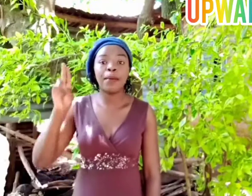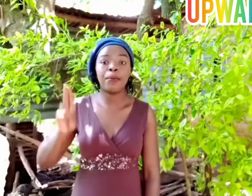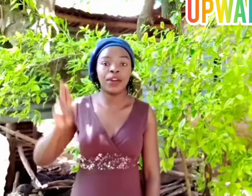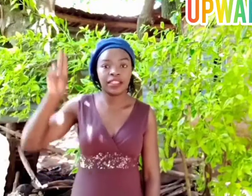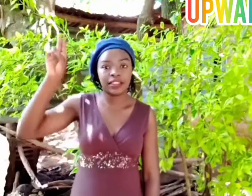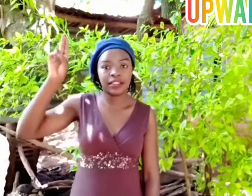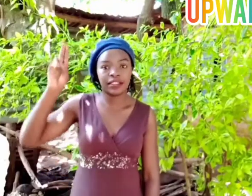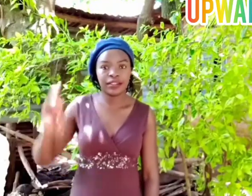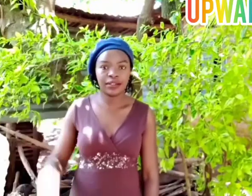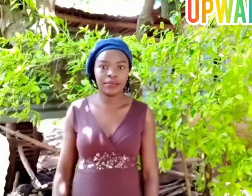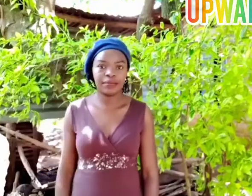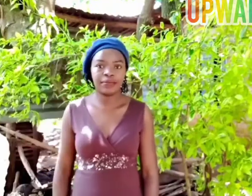Upwards.